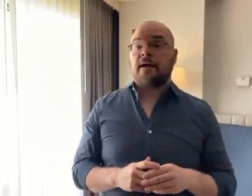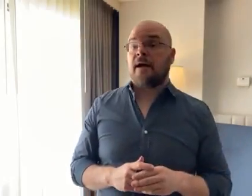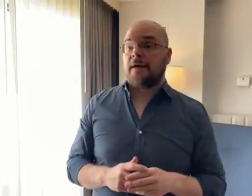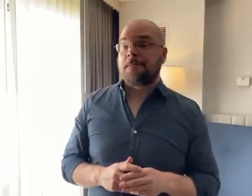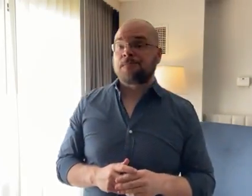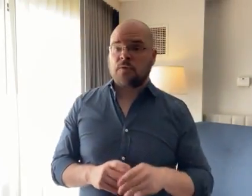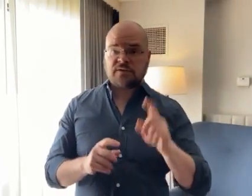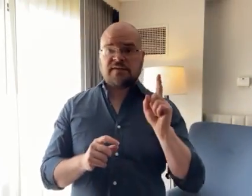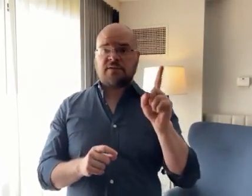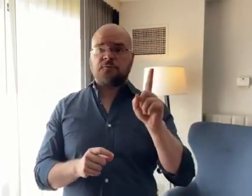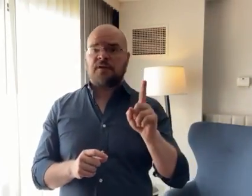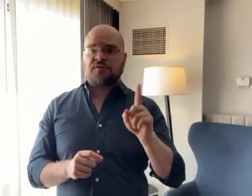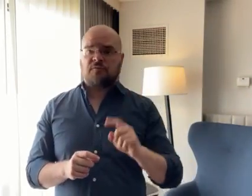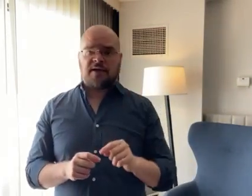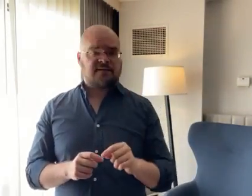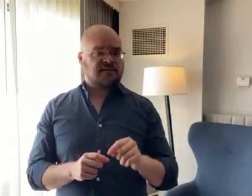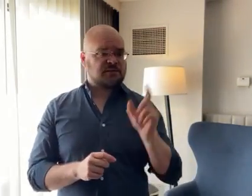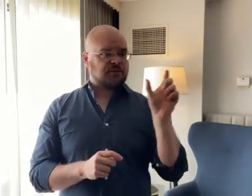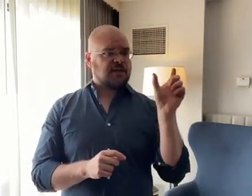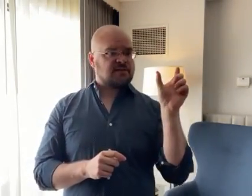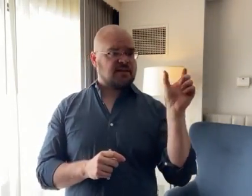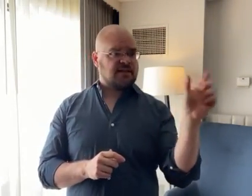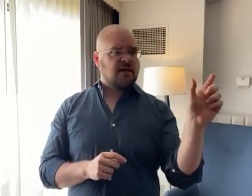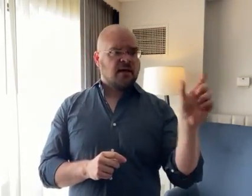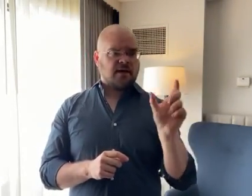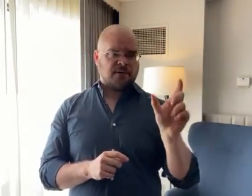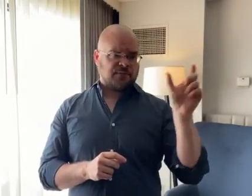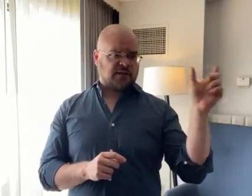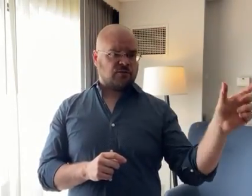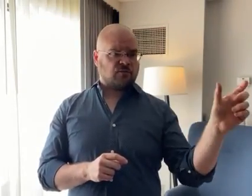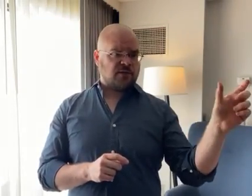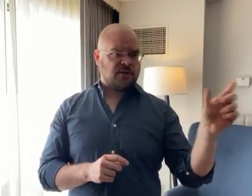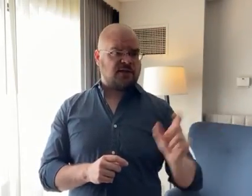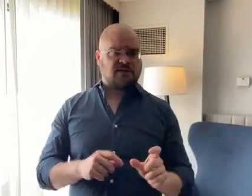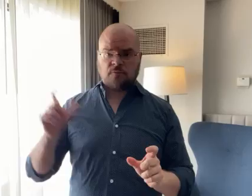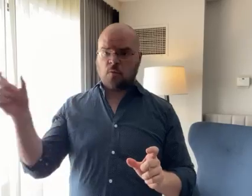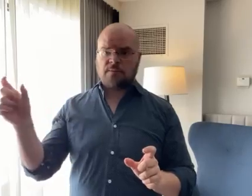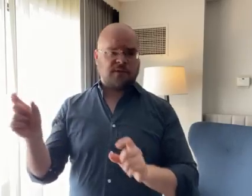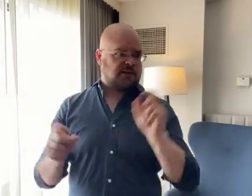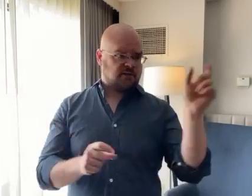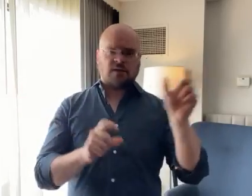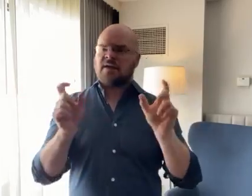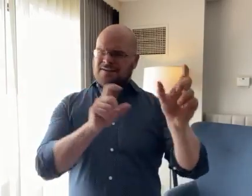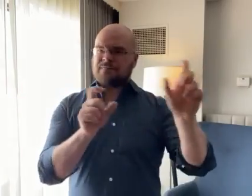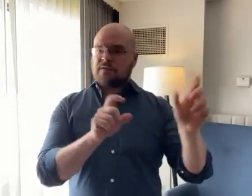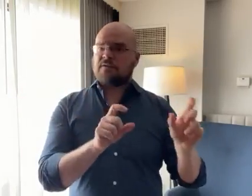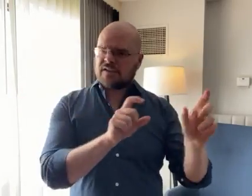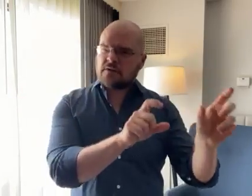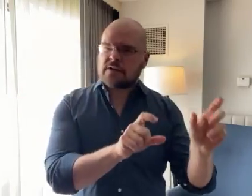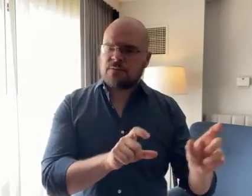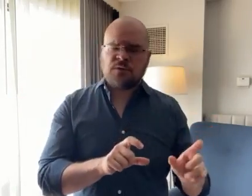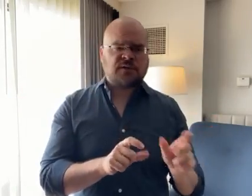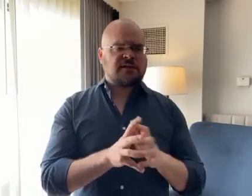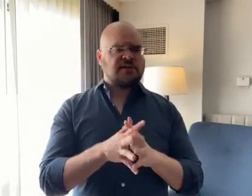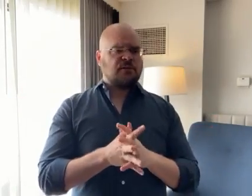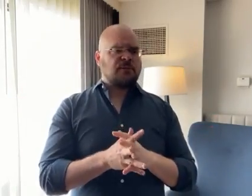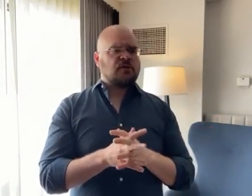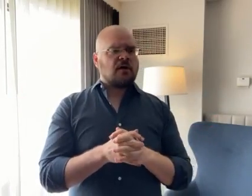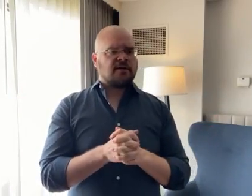39, those single measure rests plus the accompanying 3 beats and 1 beat, and you just look at the music to see what I'm talking